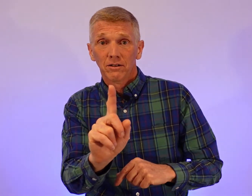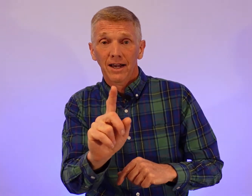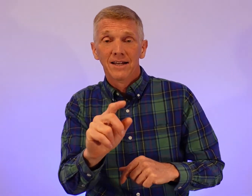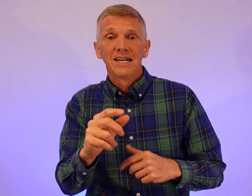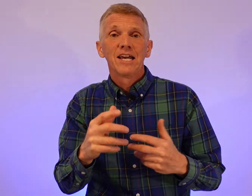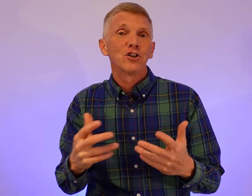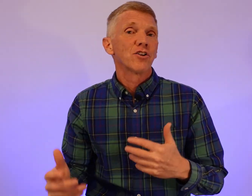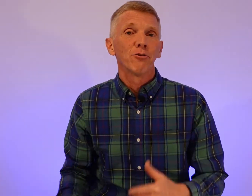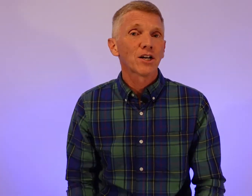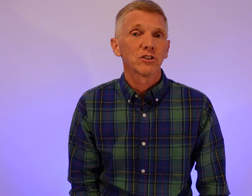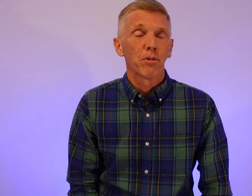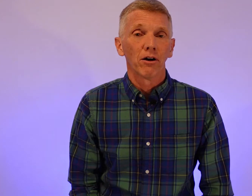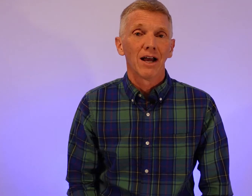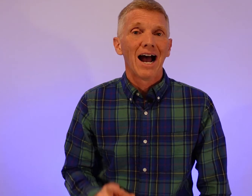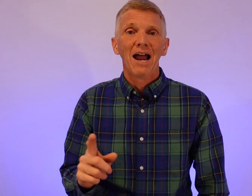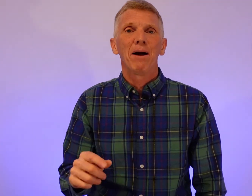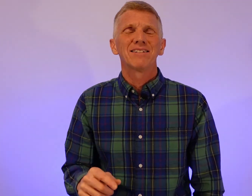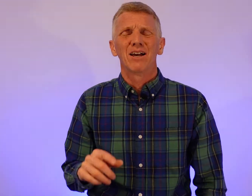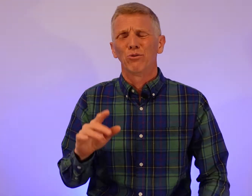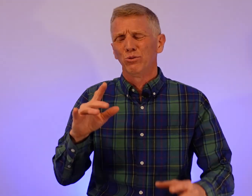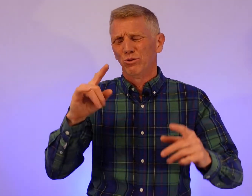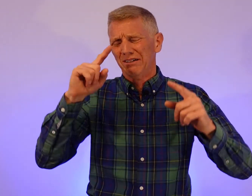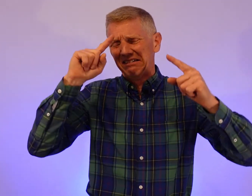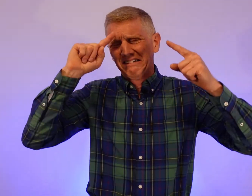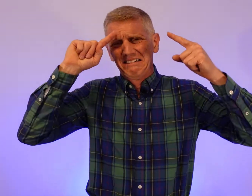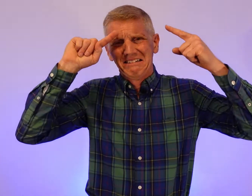Okay? Here's the directional part. I might say, ooh.